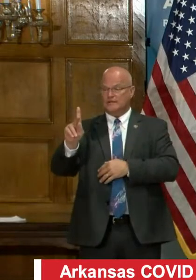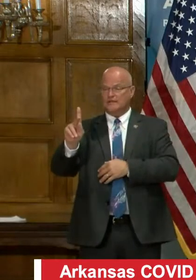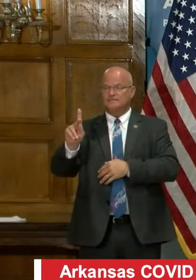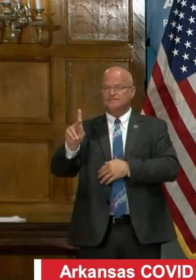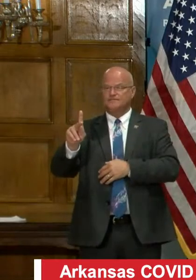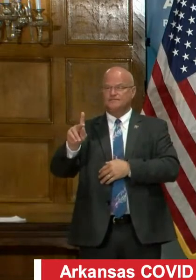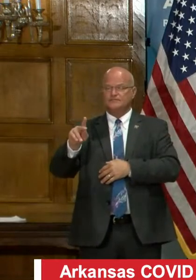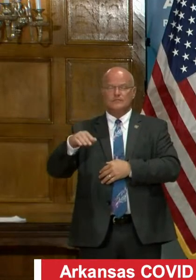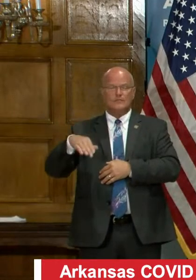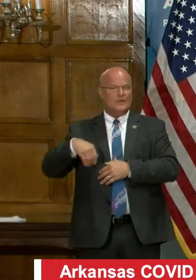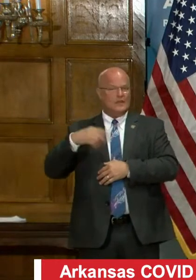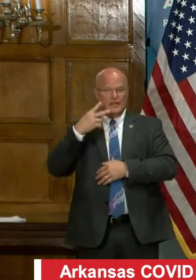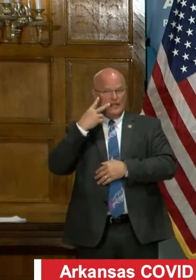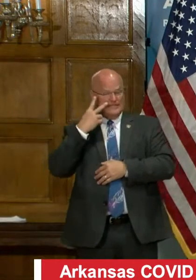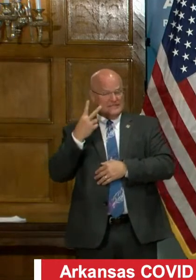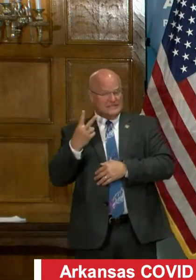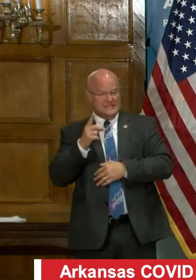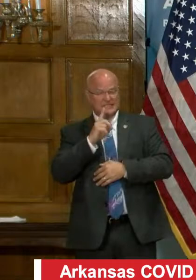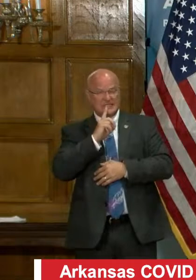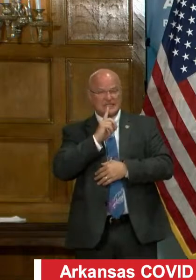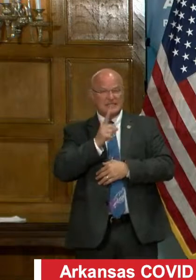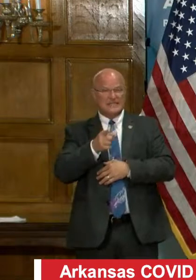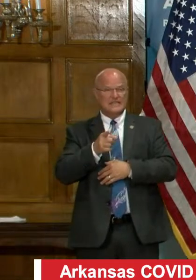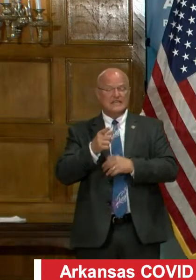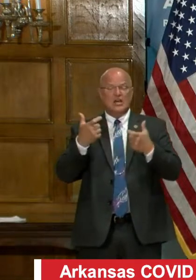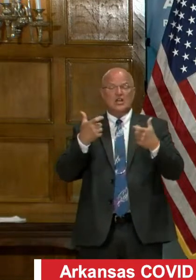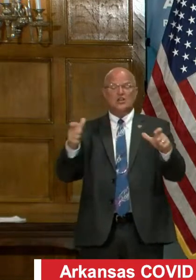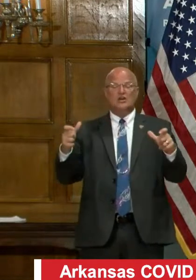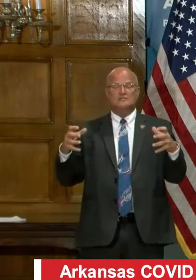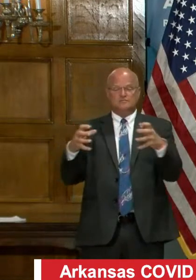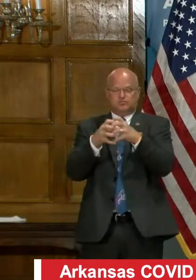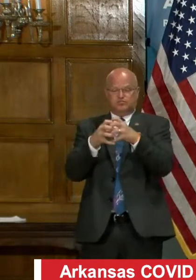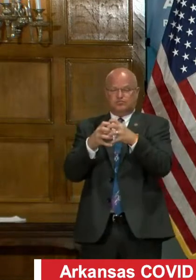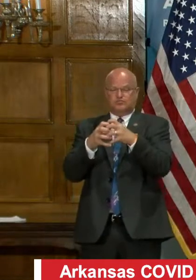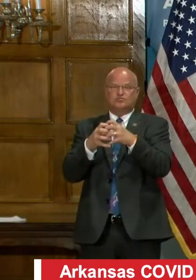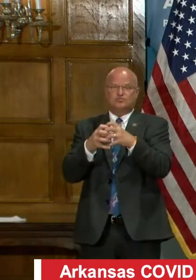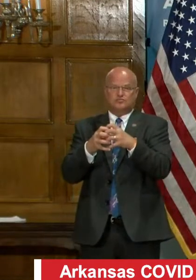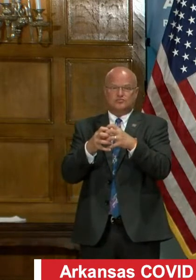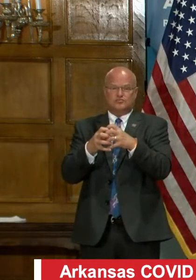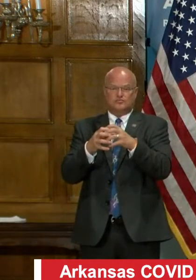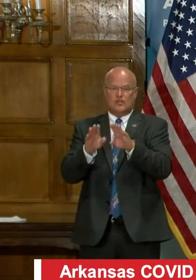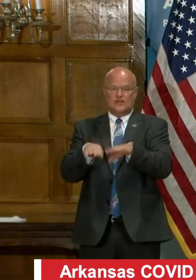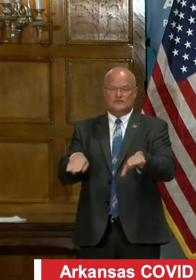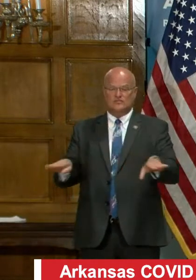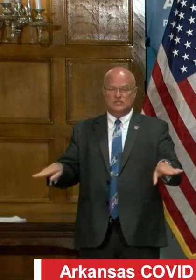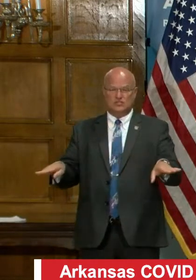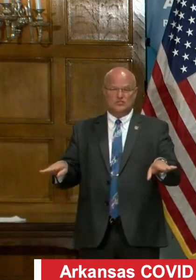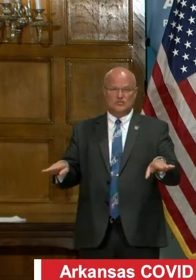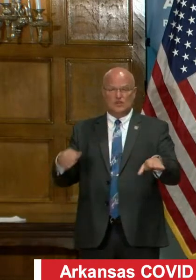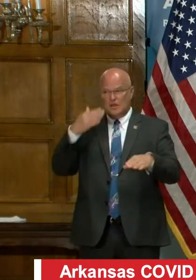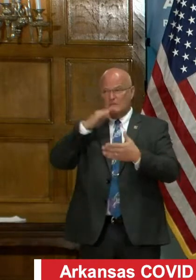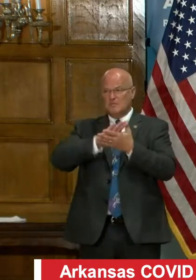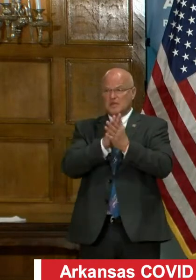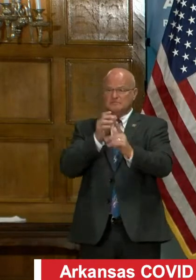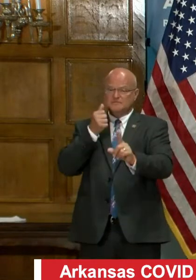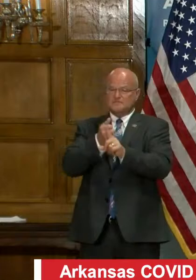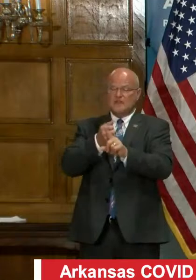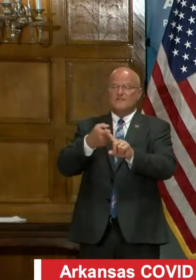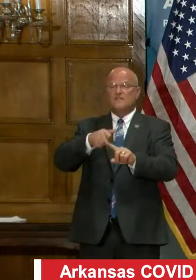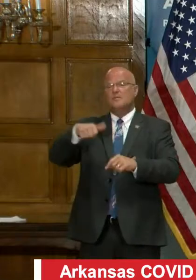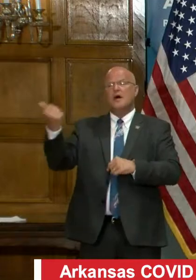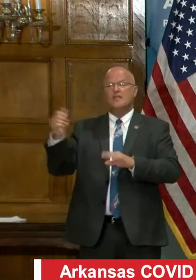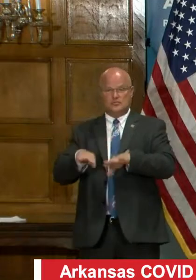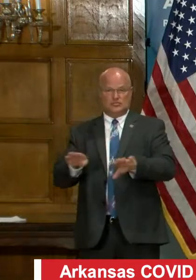What we haven't seen is large clusters of children becoming infected from